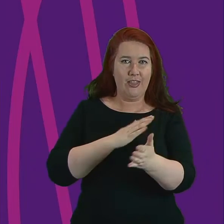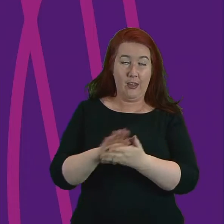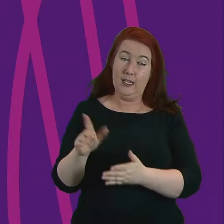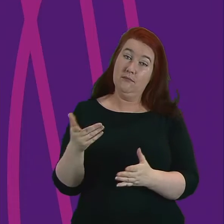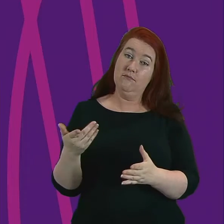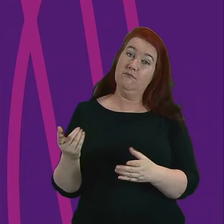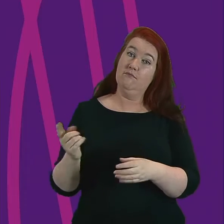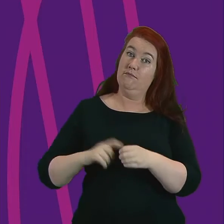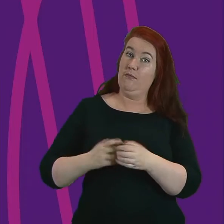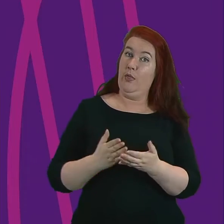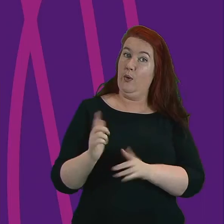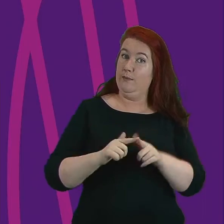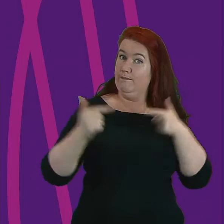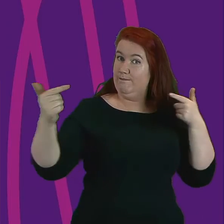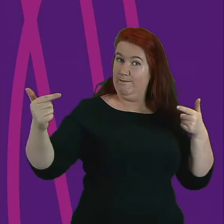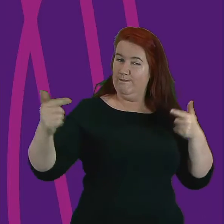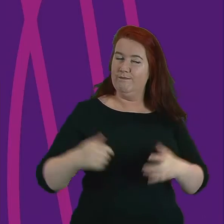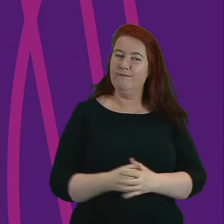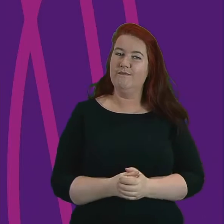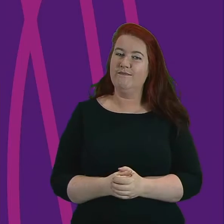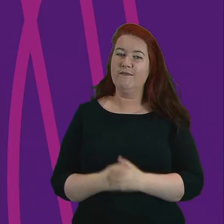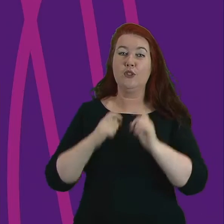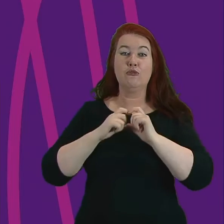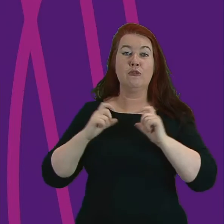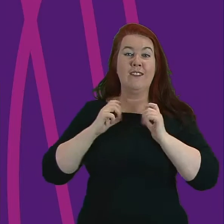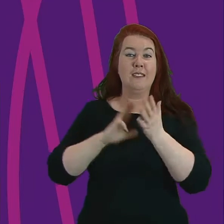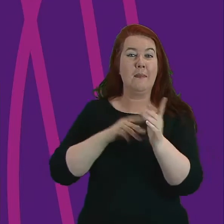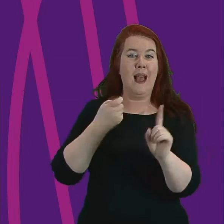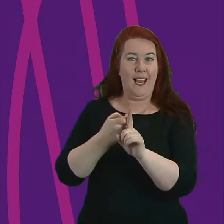remotely via video link. Reverend Mack.